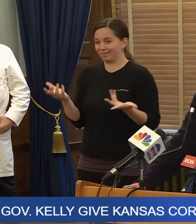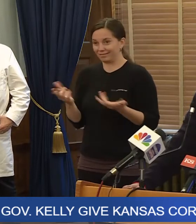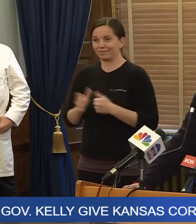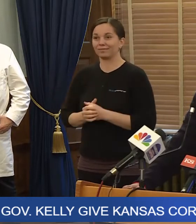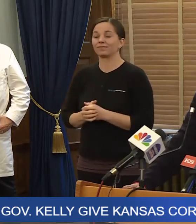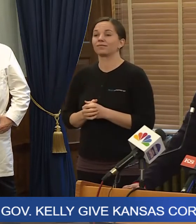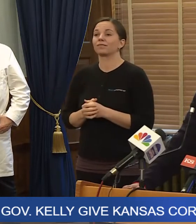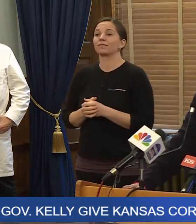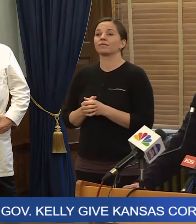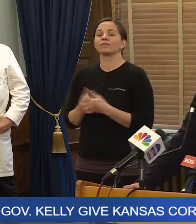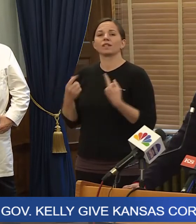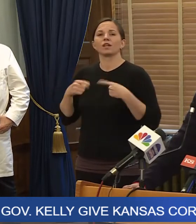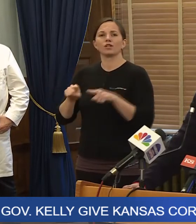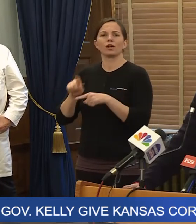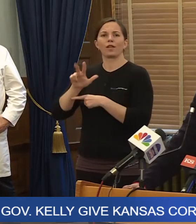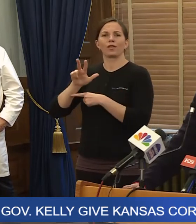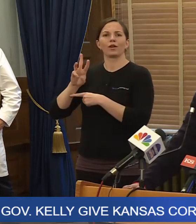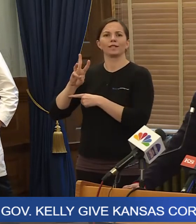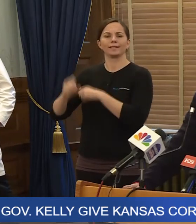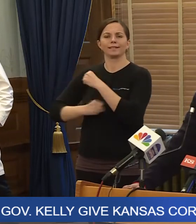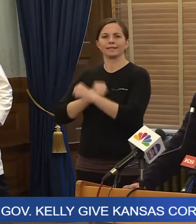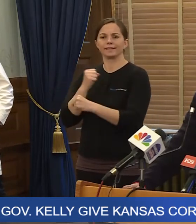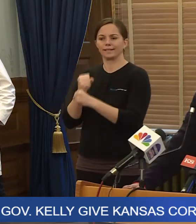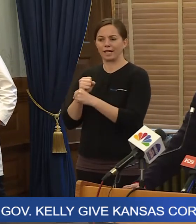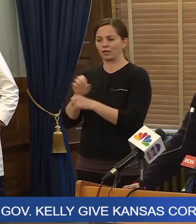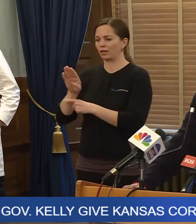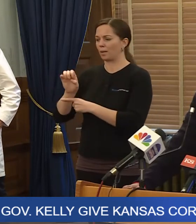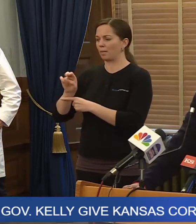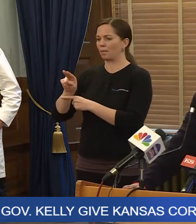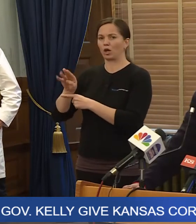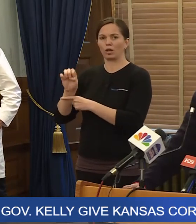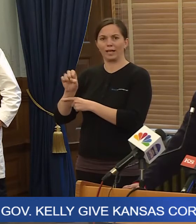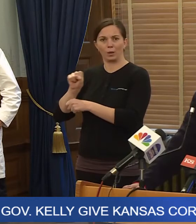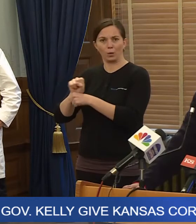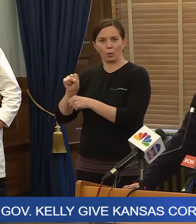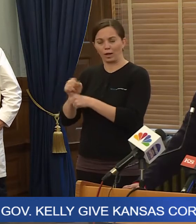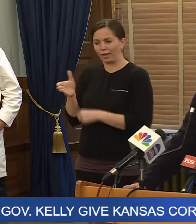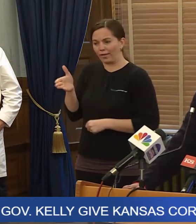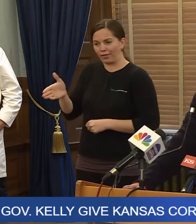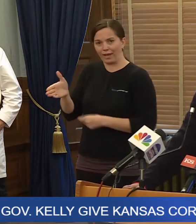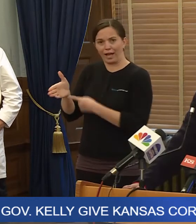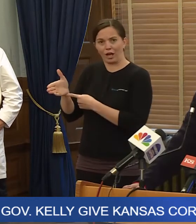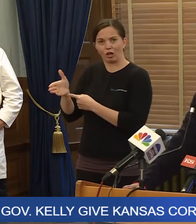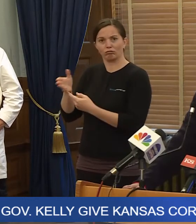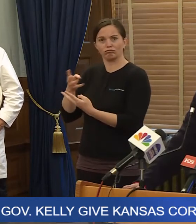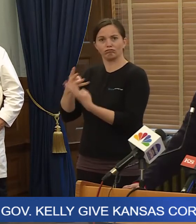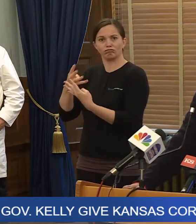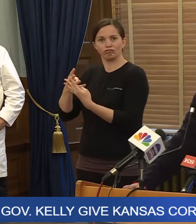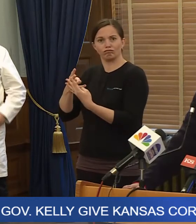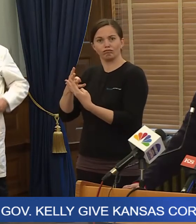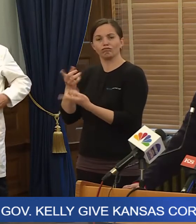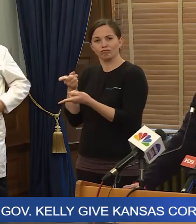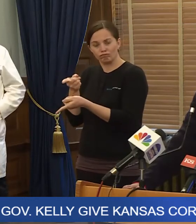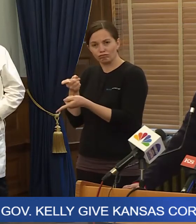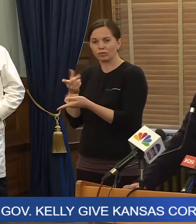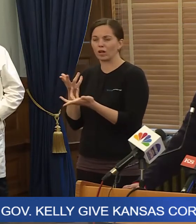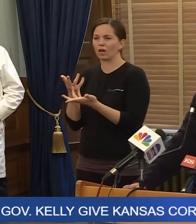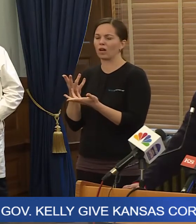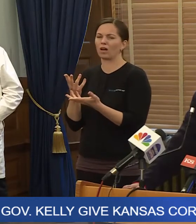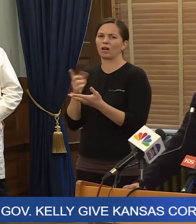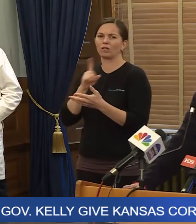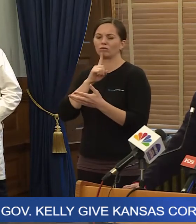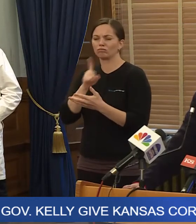During the 36 years that Bernie worked at Lansing, he became a beloved and a